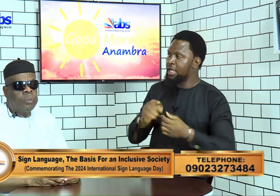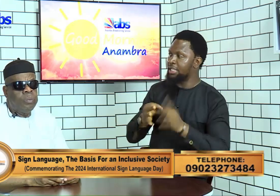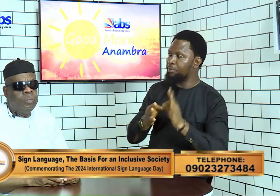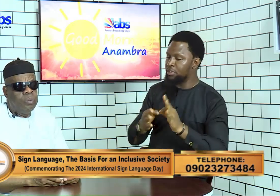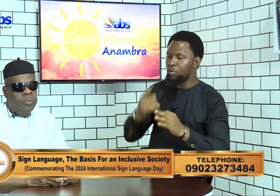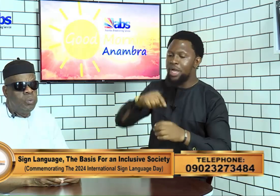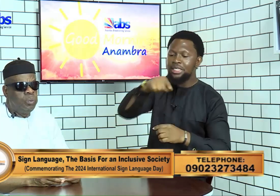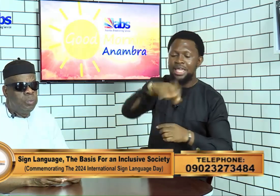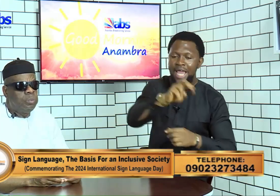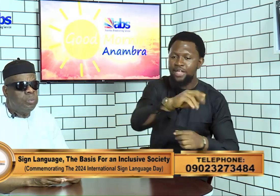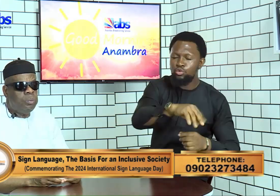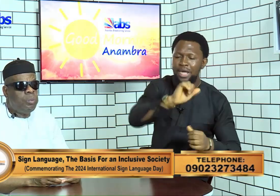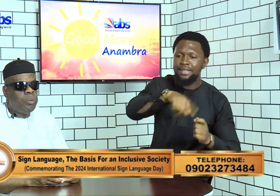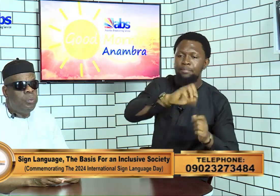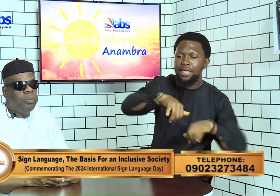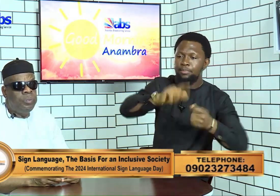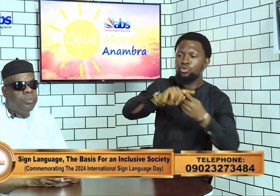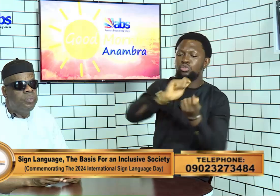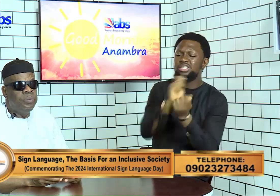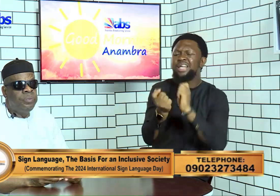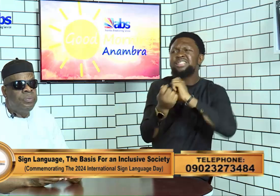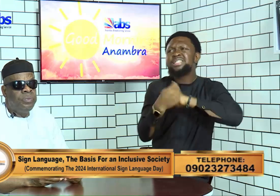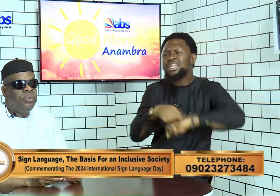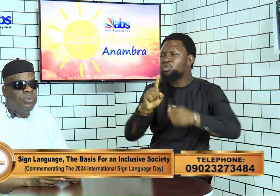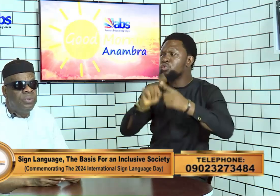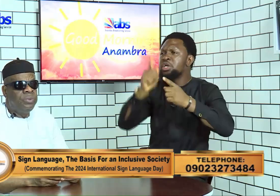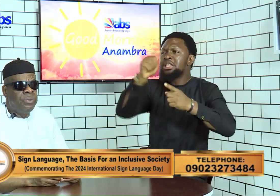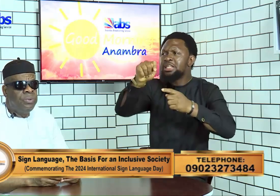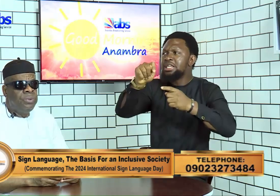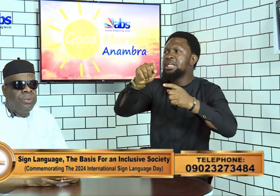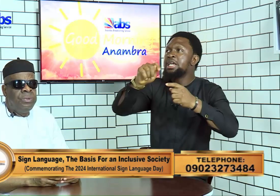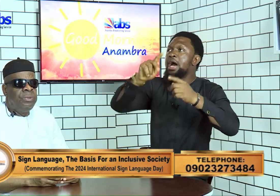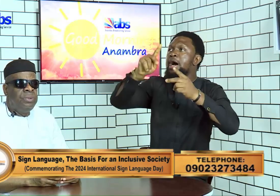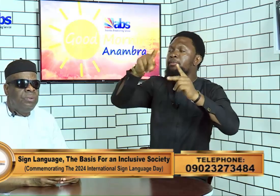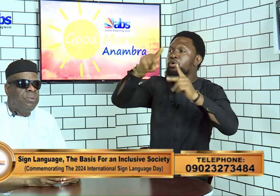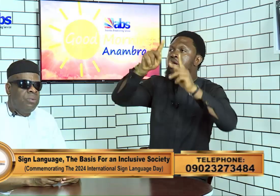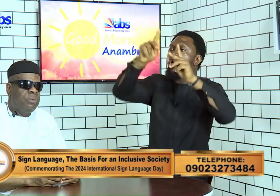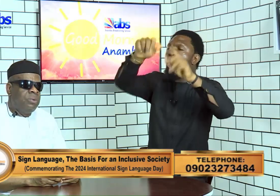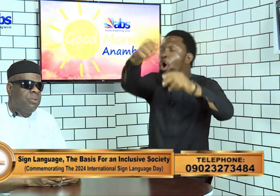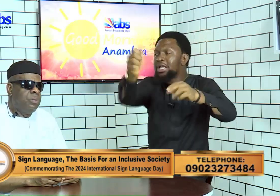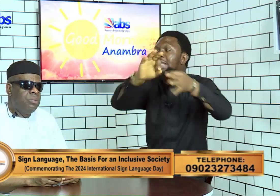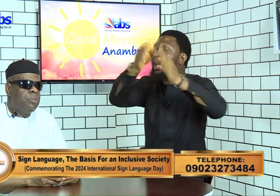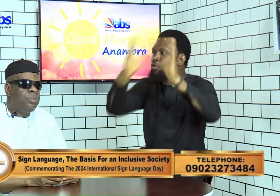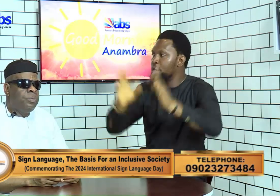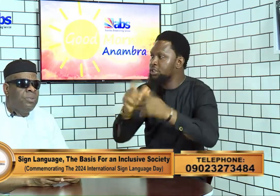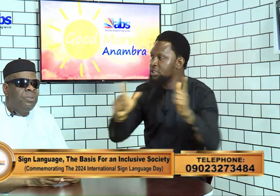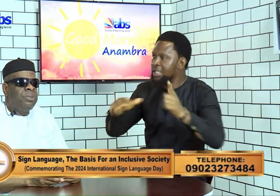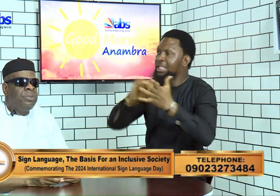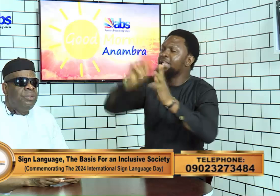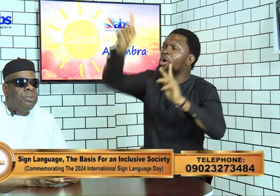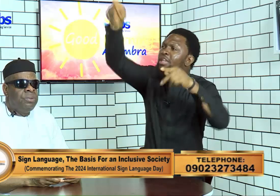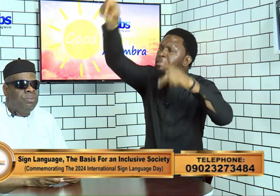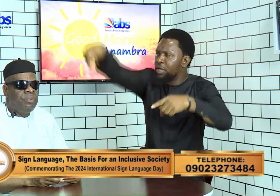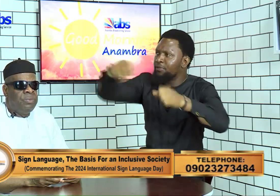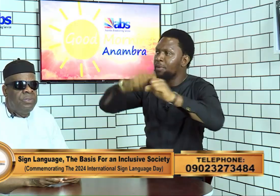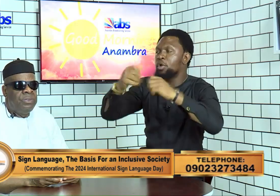here interpreting, while the AI tool can now be able to translate to the other language that